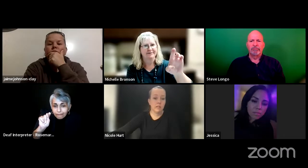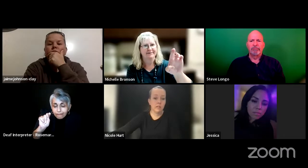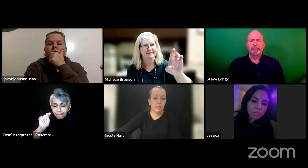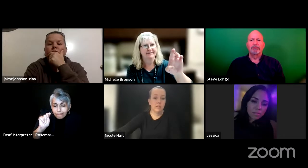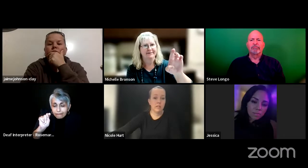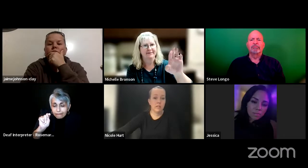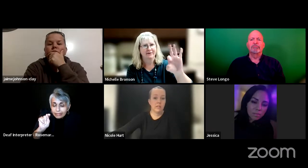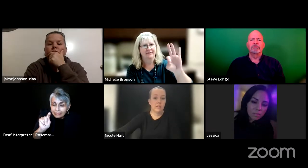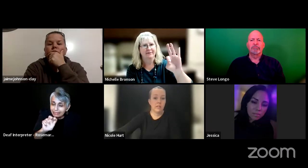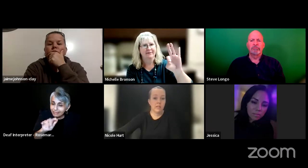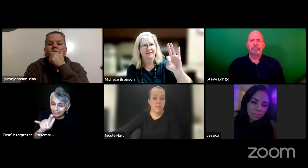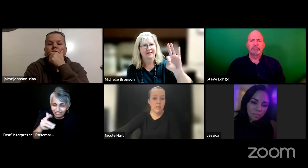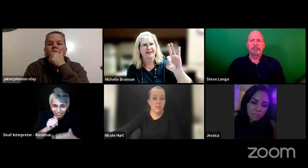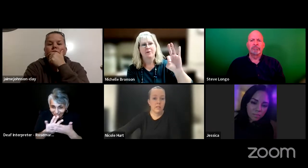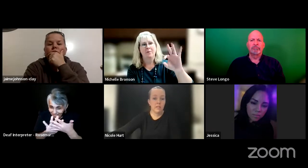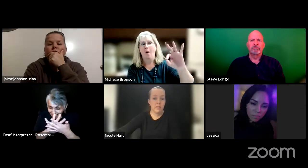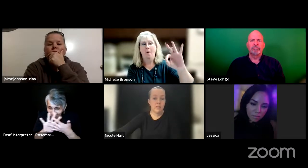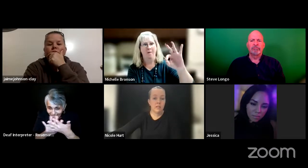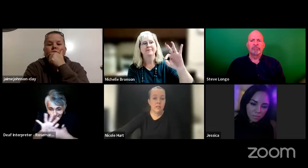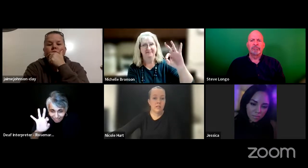the interpreter, Fansler,